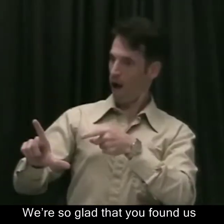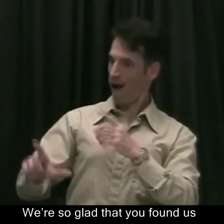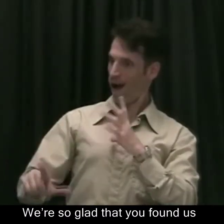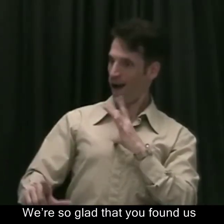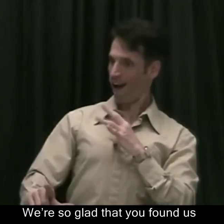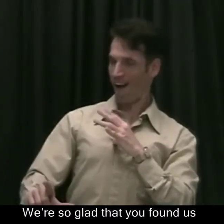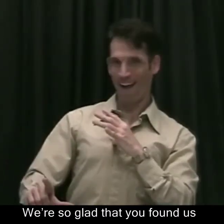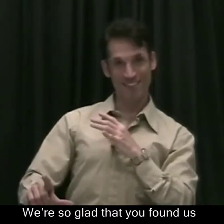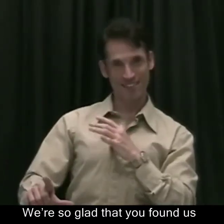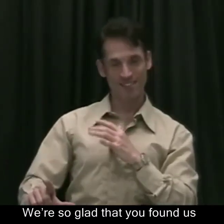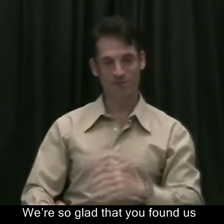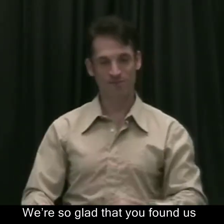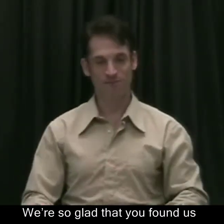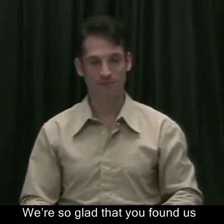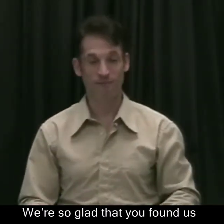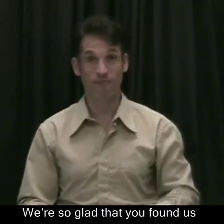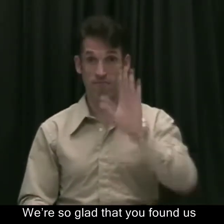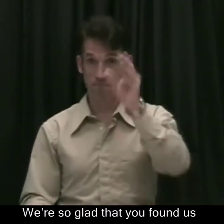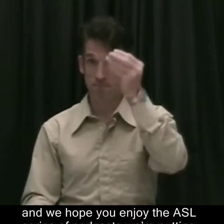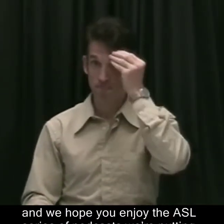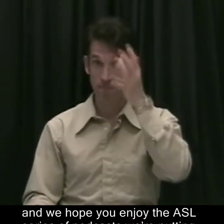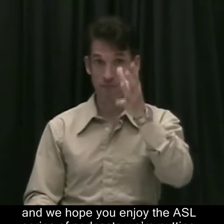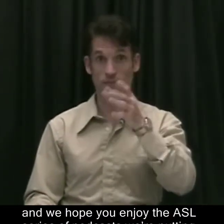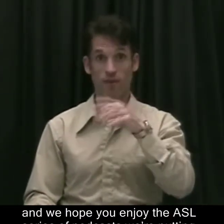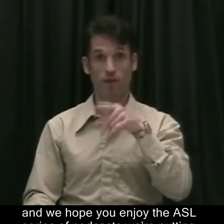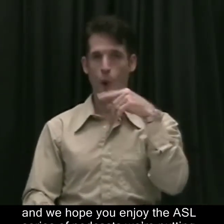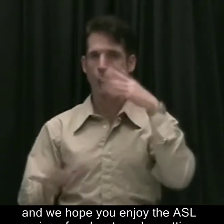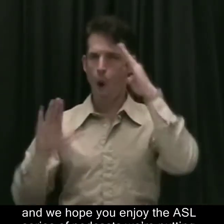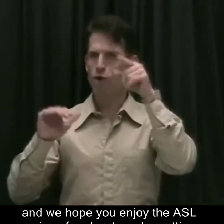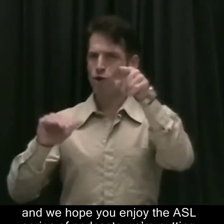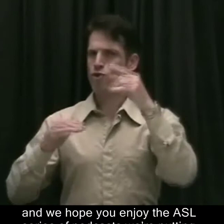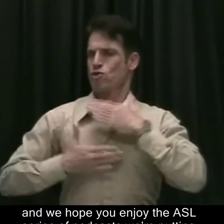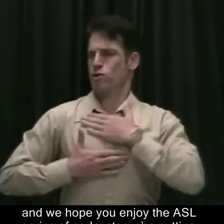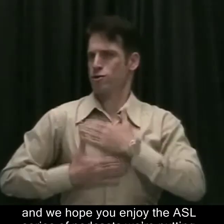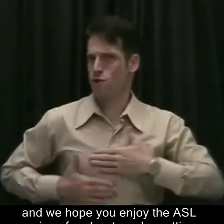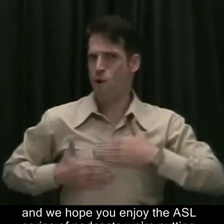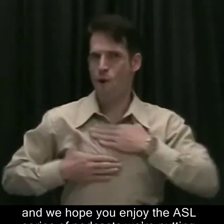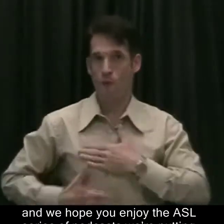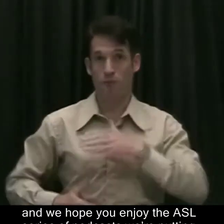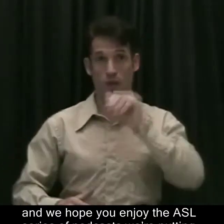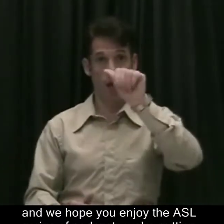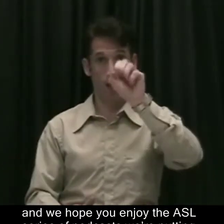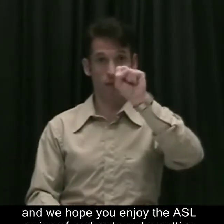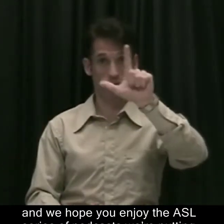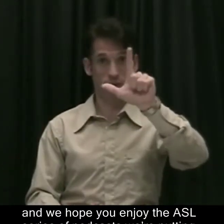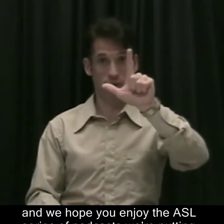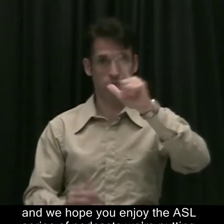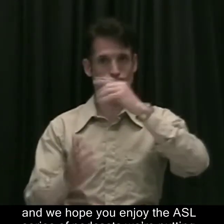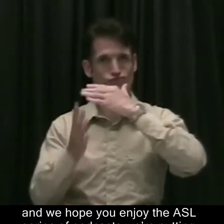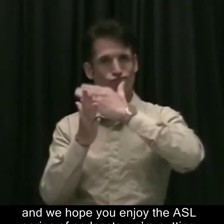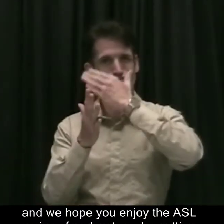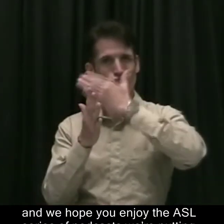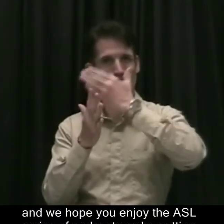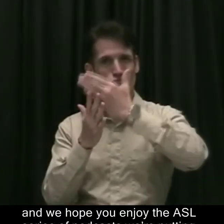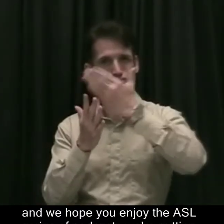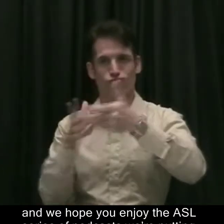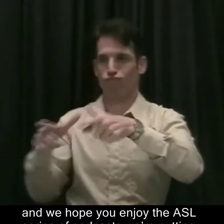We're so glad that you found us, and we hope you enjoy the ASL series of podcasts we're putting